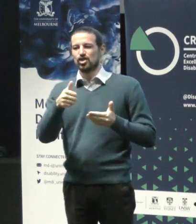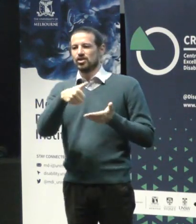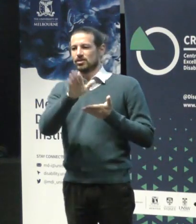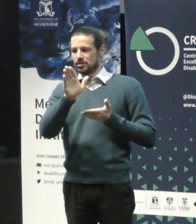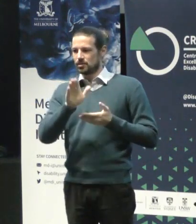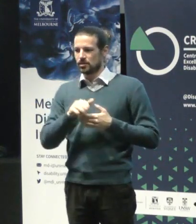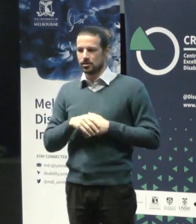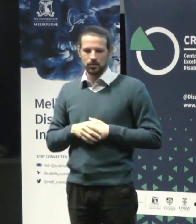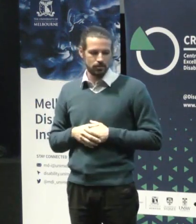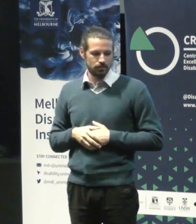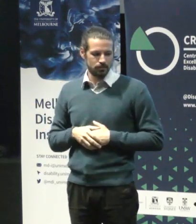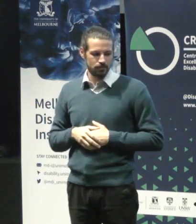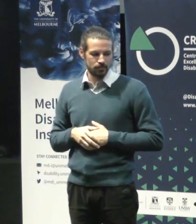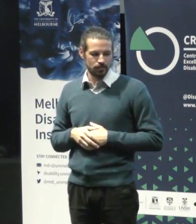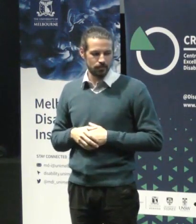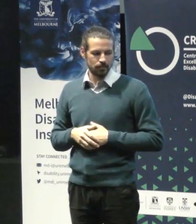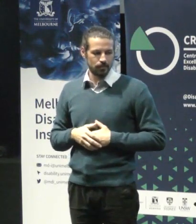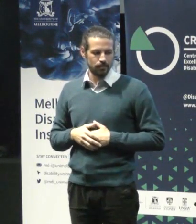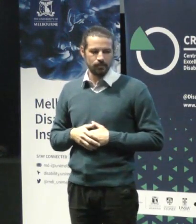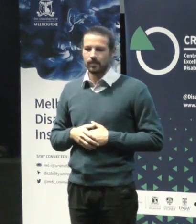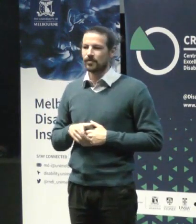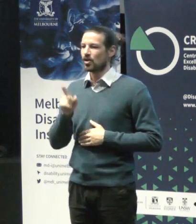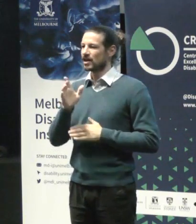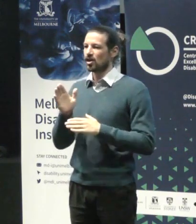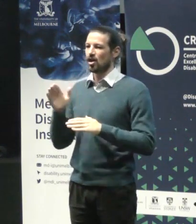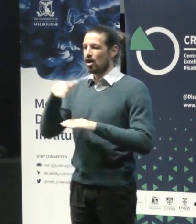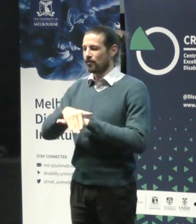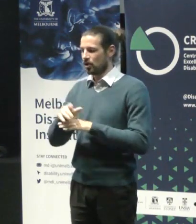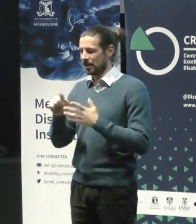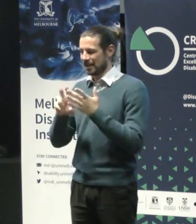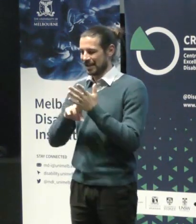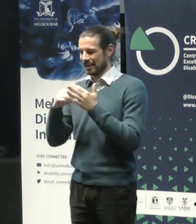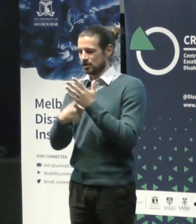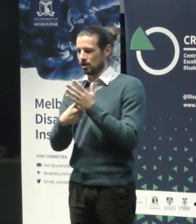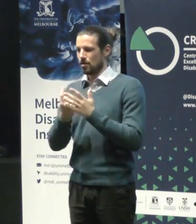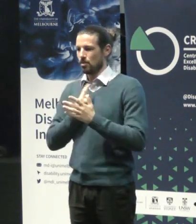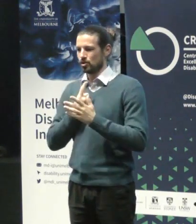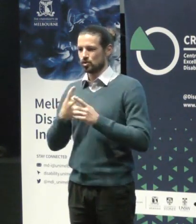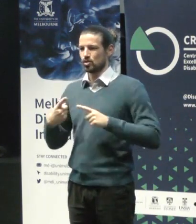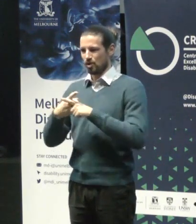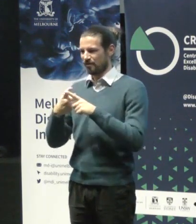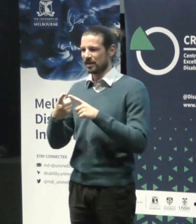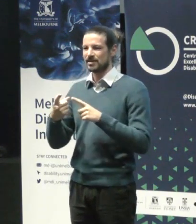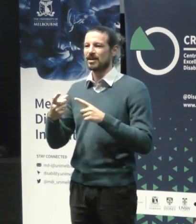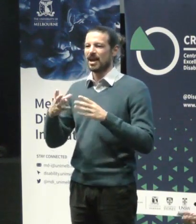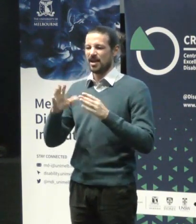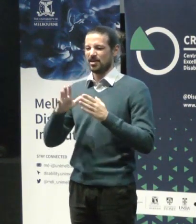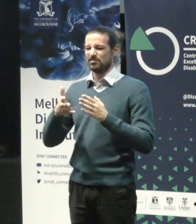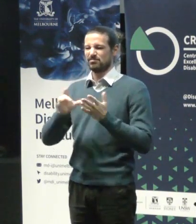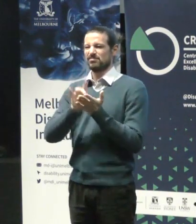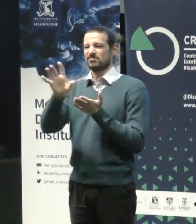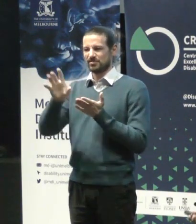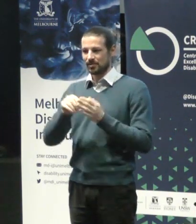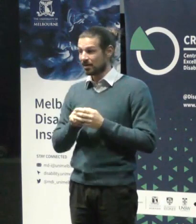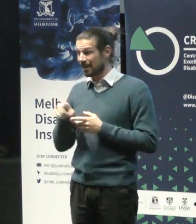working for me. So a total overt interpersonal conflict ends with the ending of the support relationship. And remember, this person's